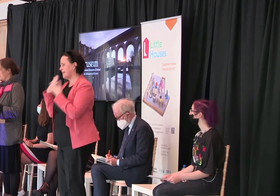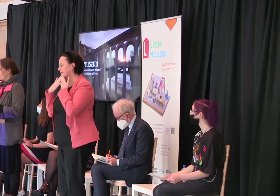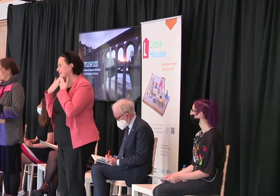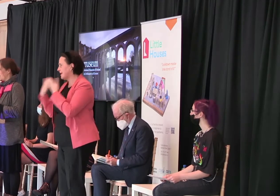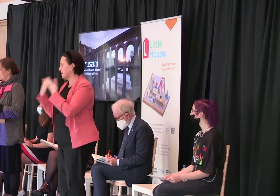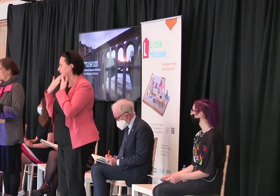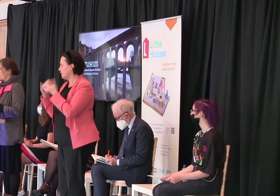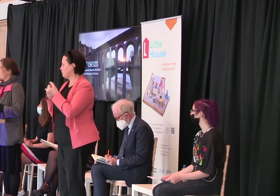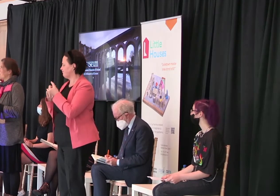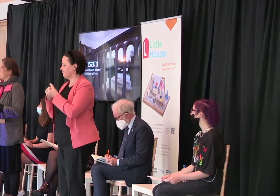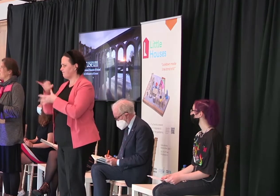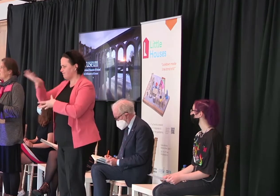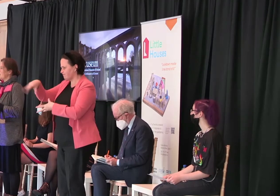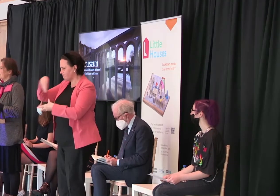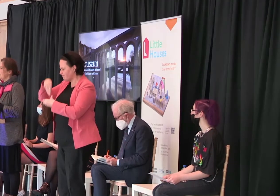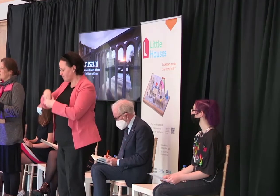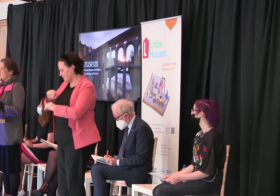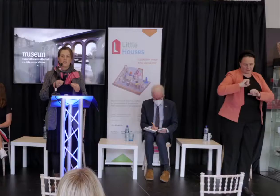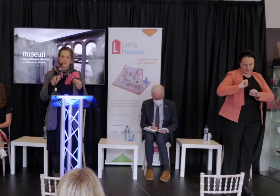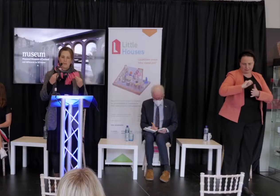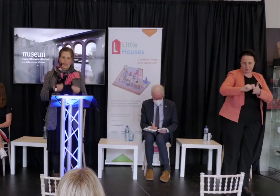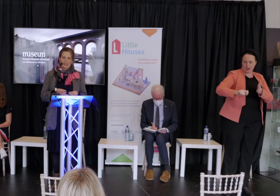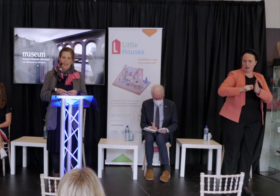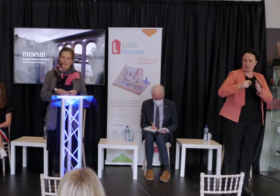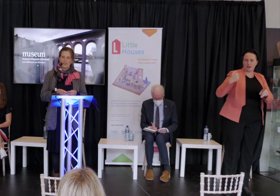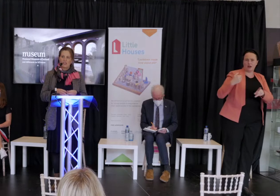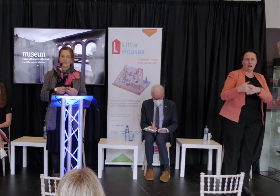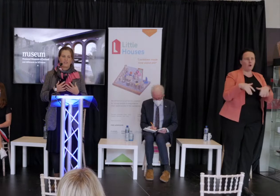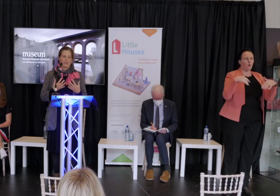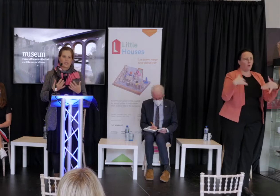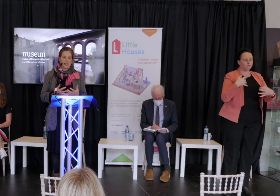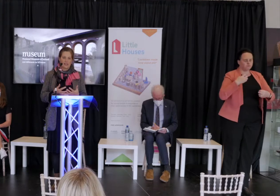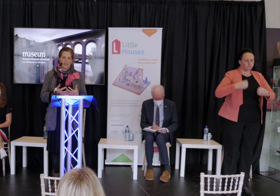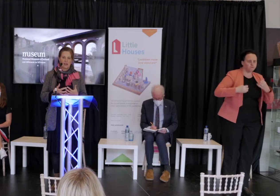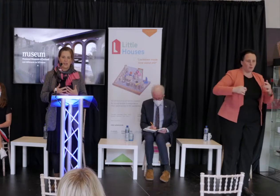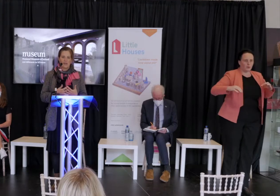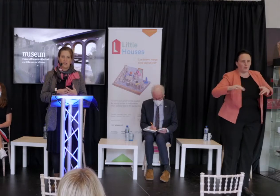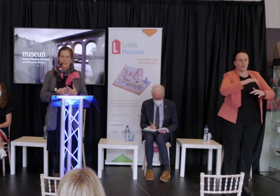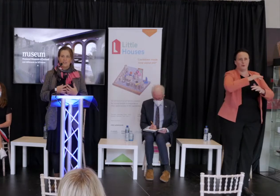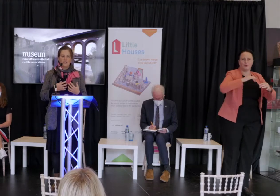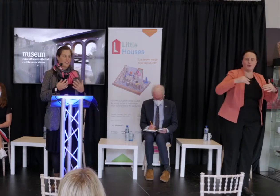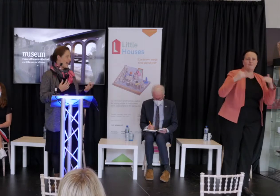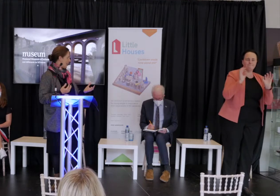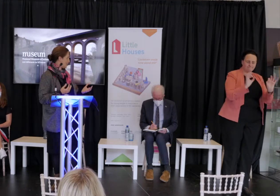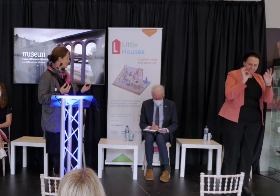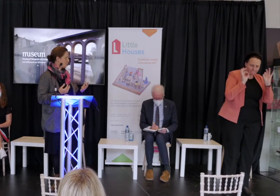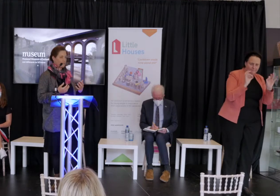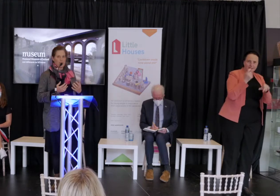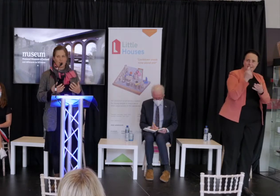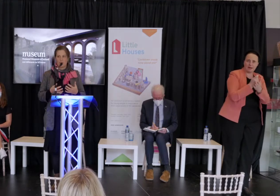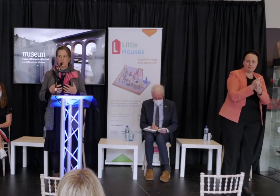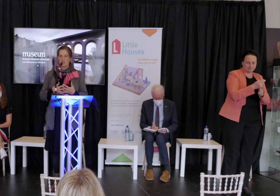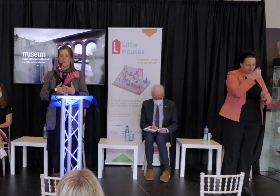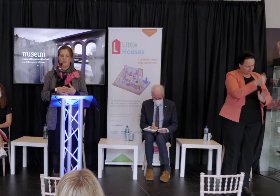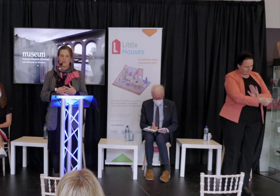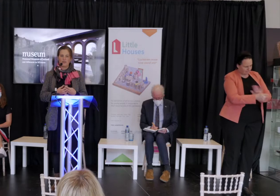everybody that's been involved in this project. There's been such amazing energy, such fantastic time, such talent from the